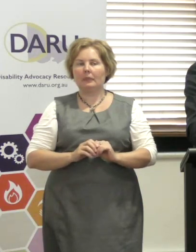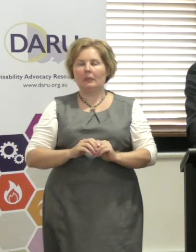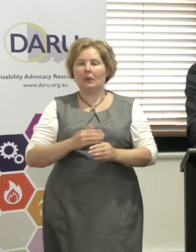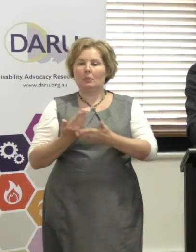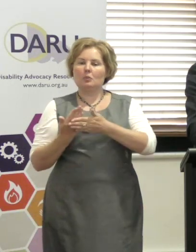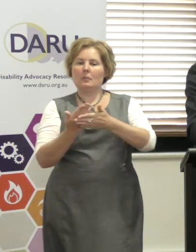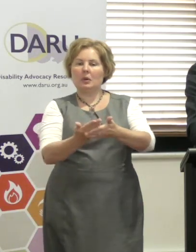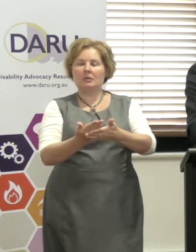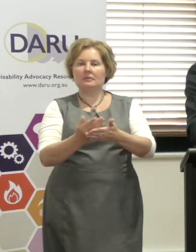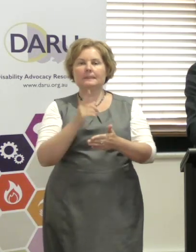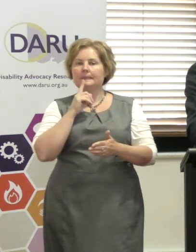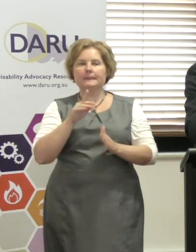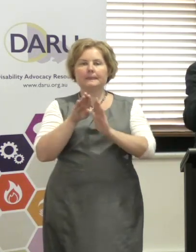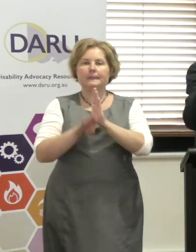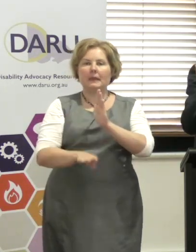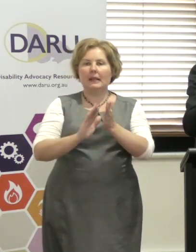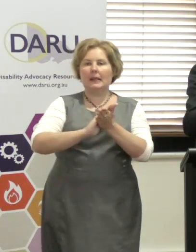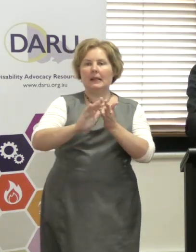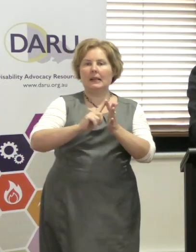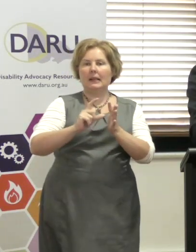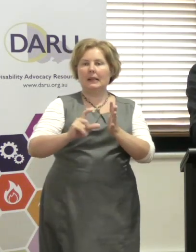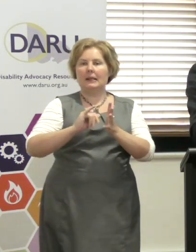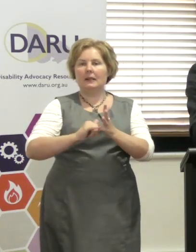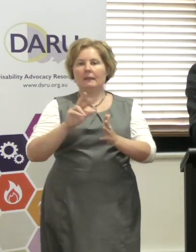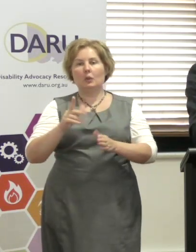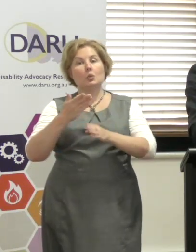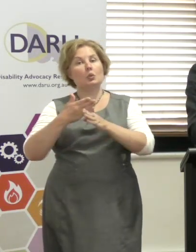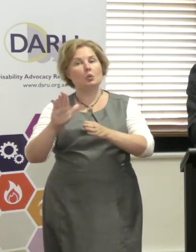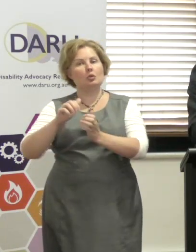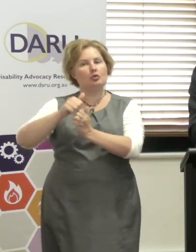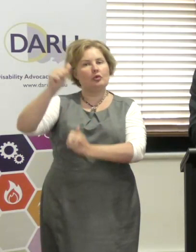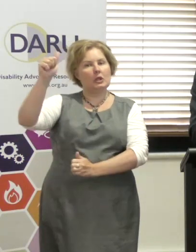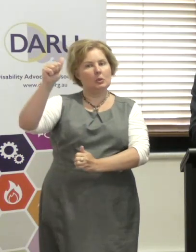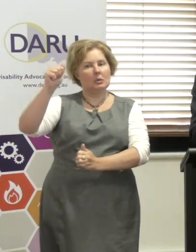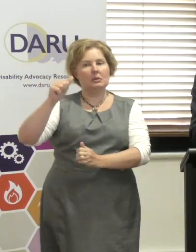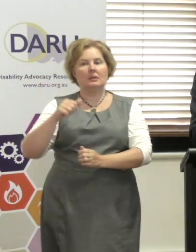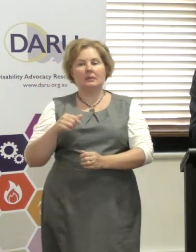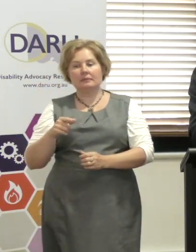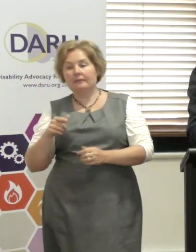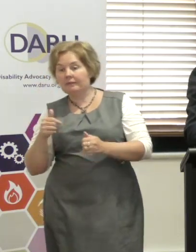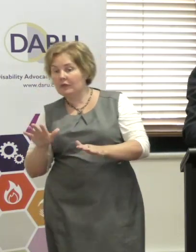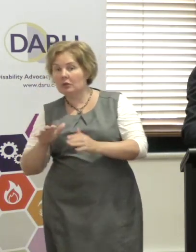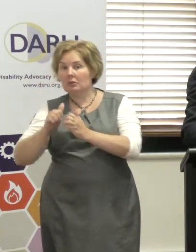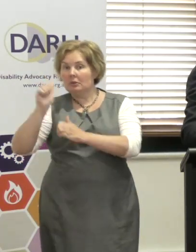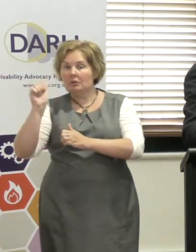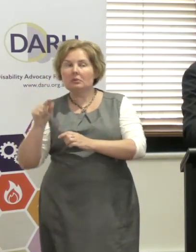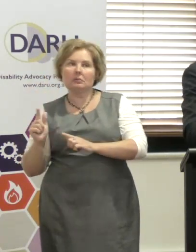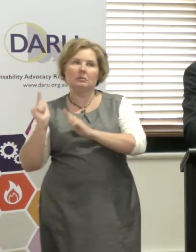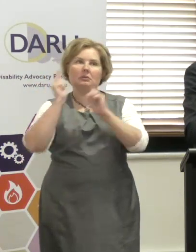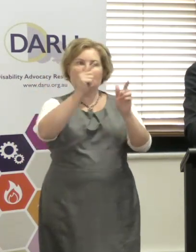waive HECS for new graduates, I guess, and have them teach in remote communities.